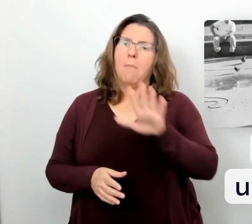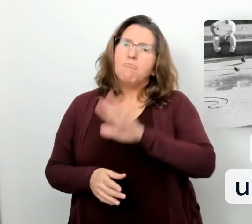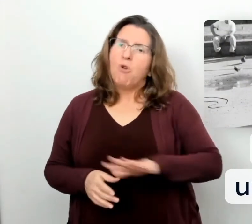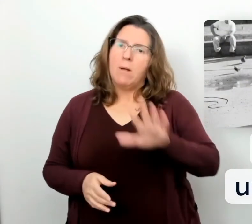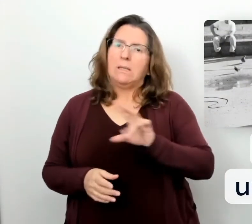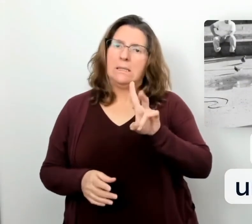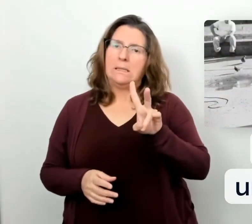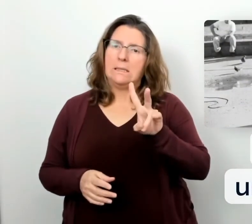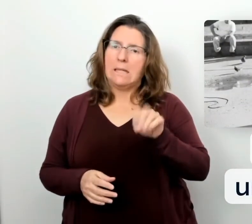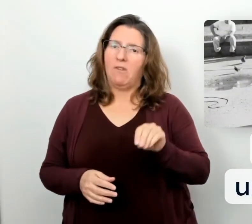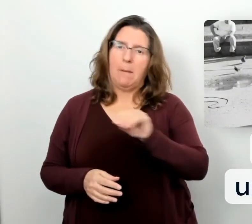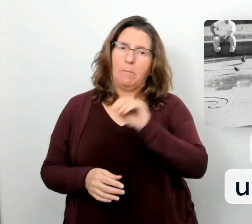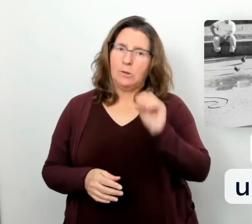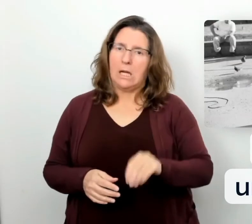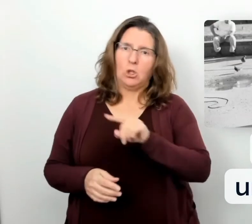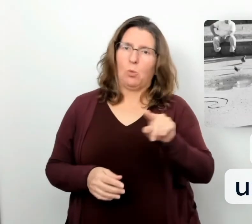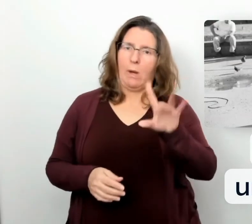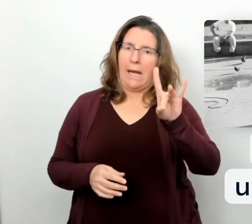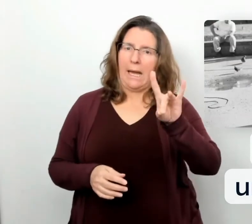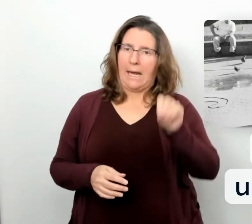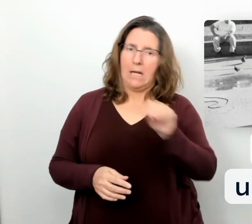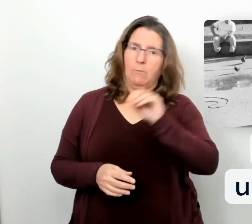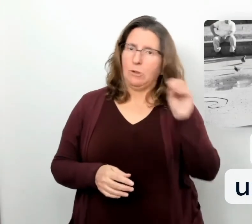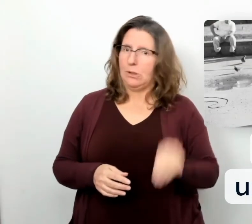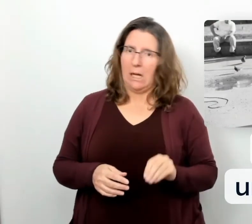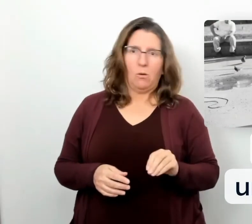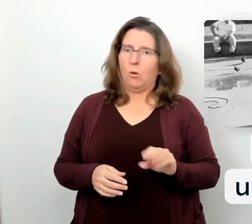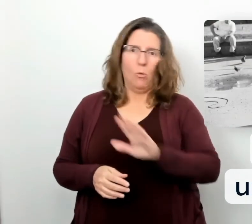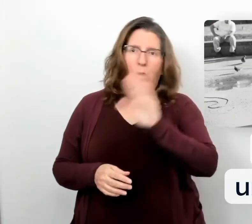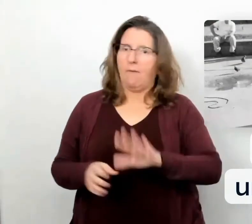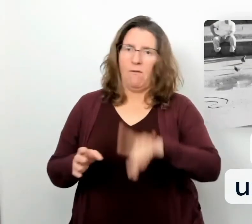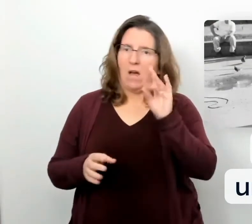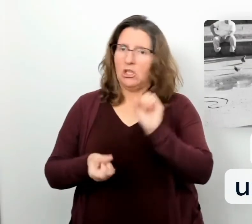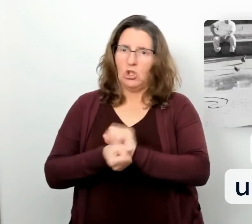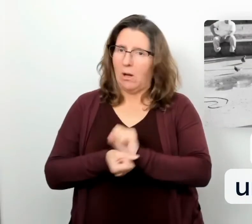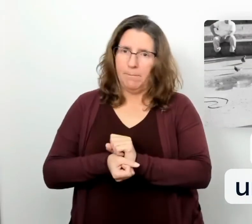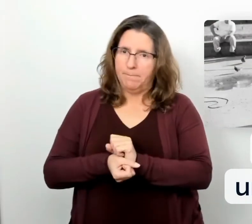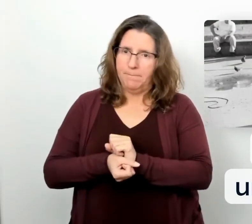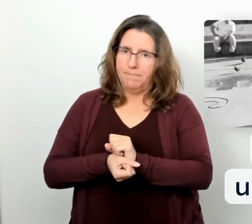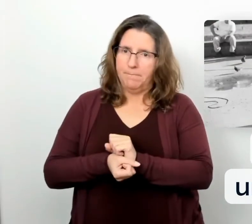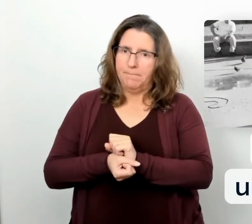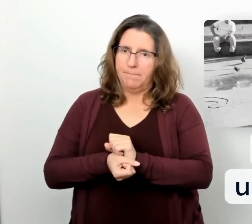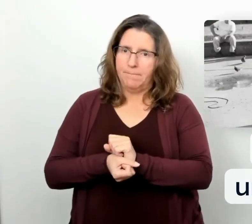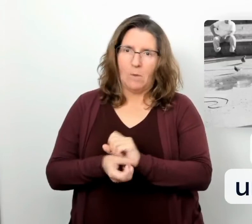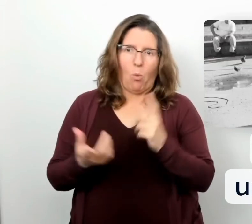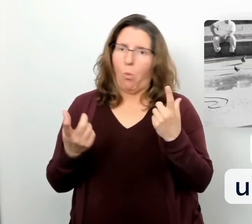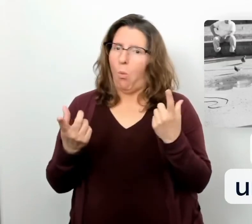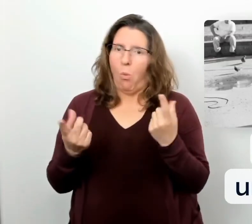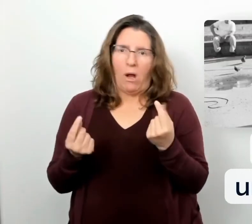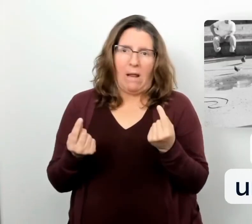Stats show they are 70 to 80% more likely to be unemployed. What are these students going